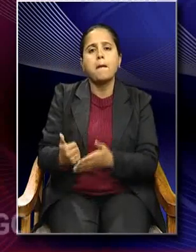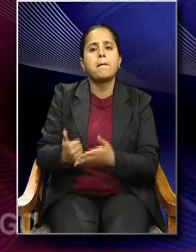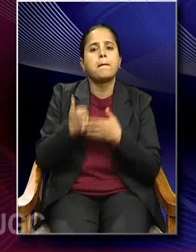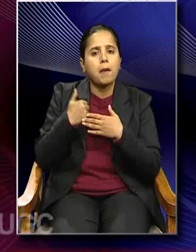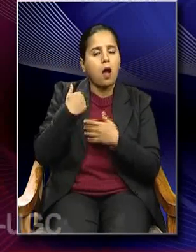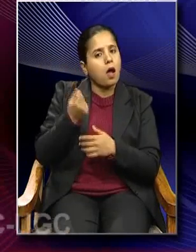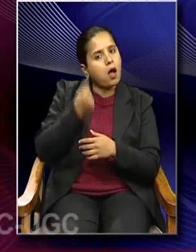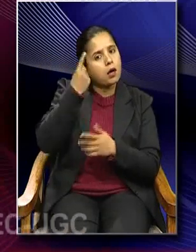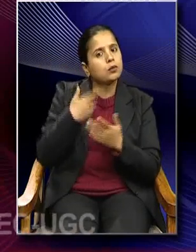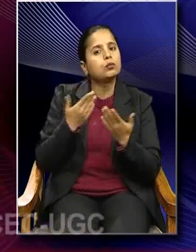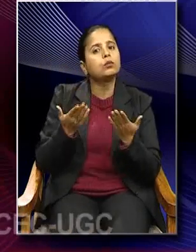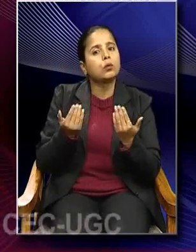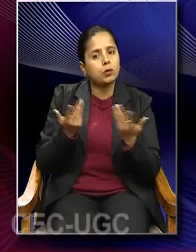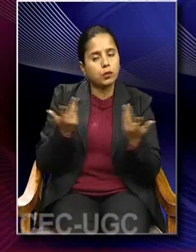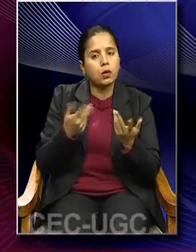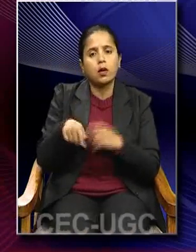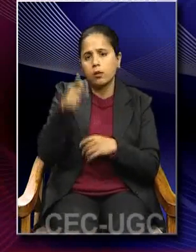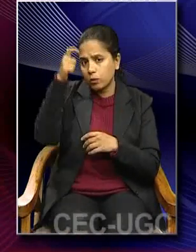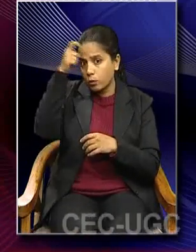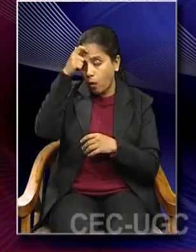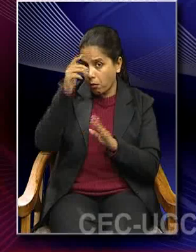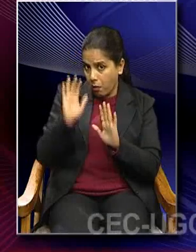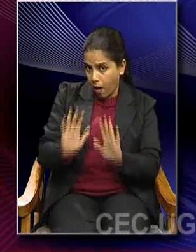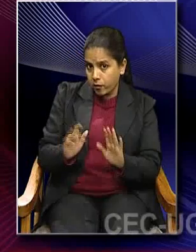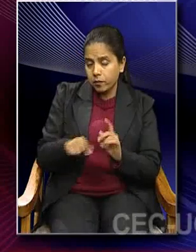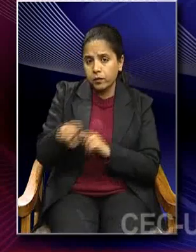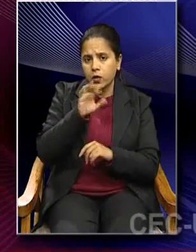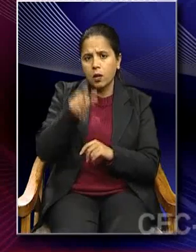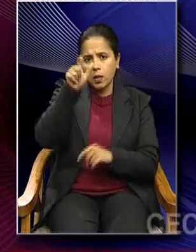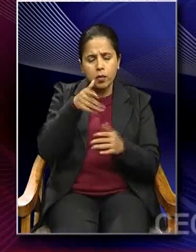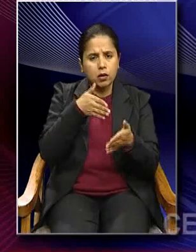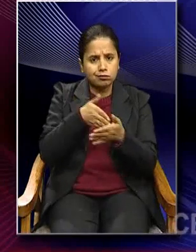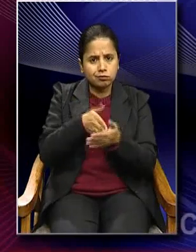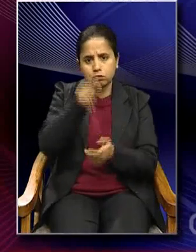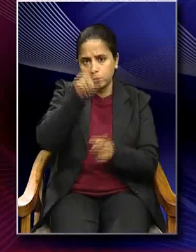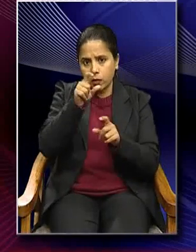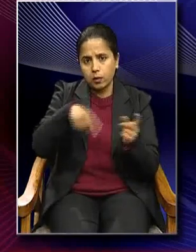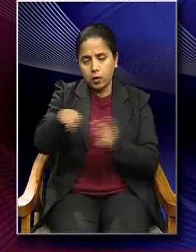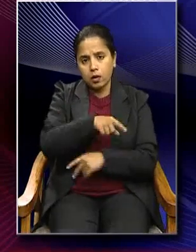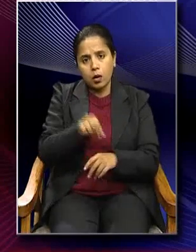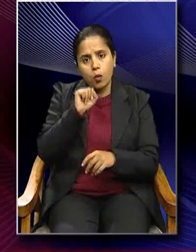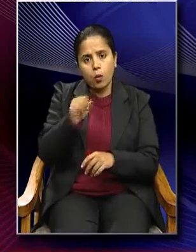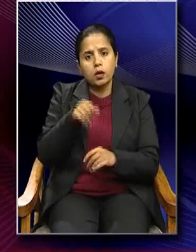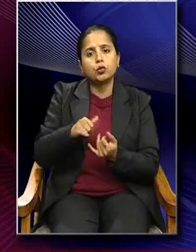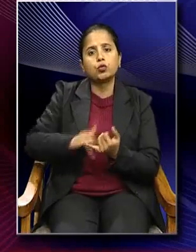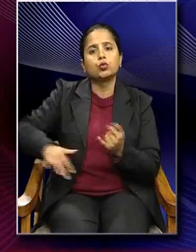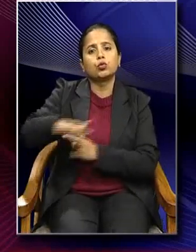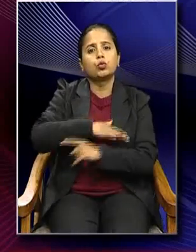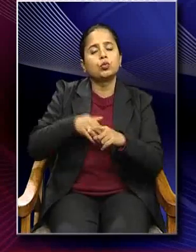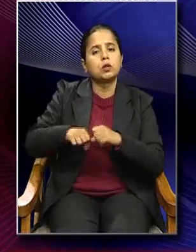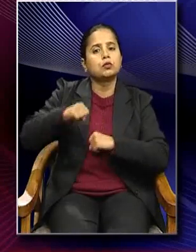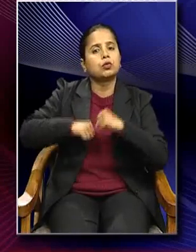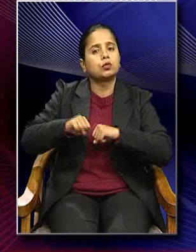to understand that the problems faced by an individual within a social